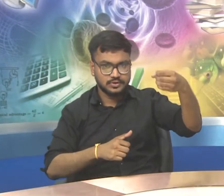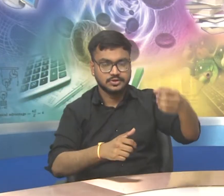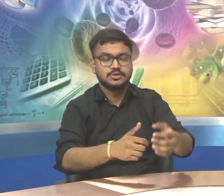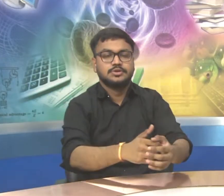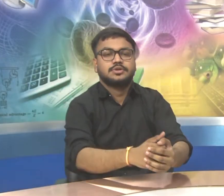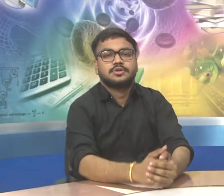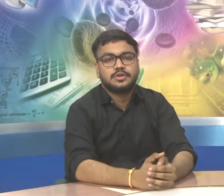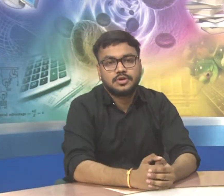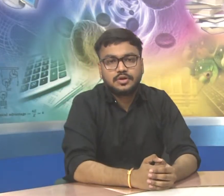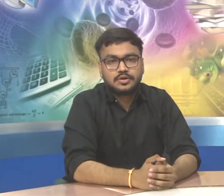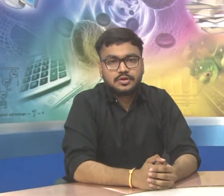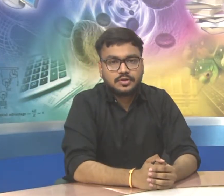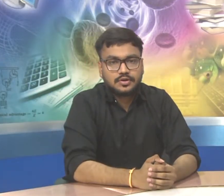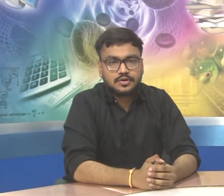half with distilled water.